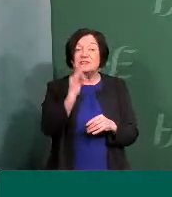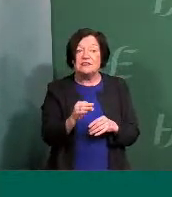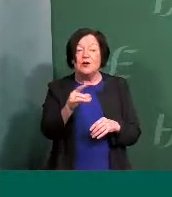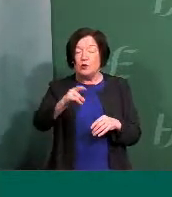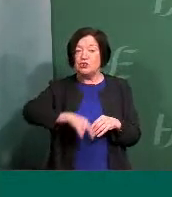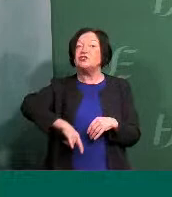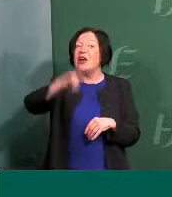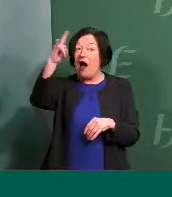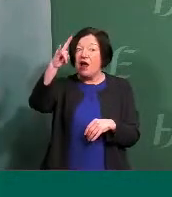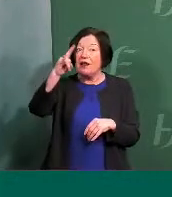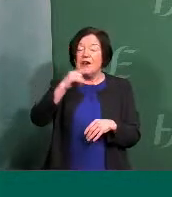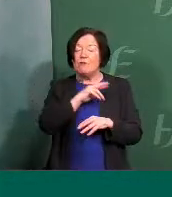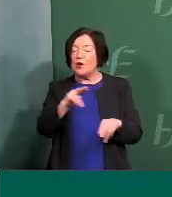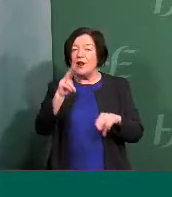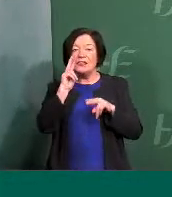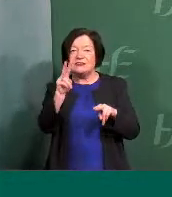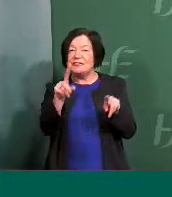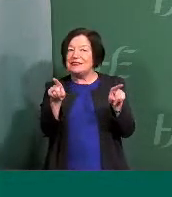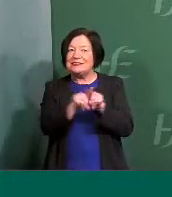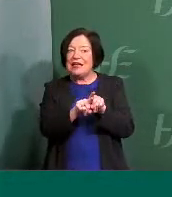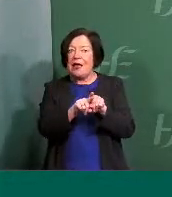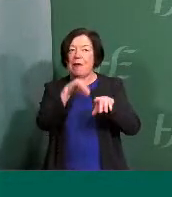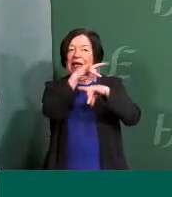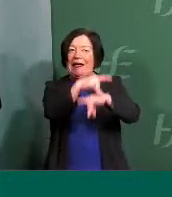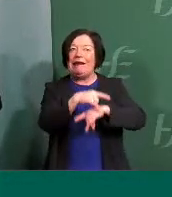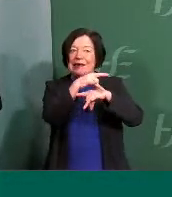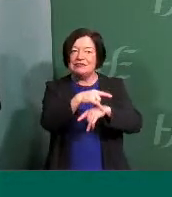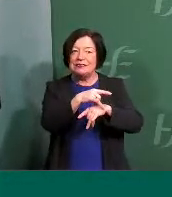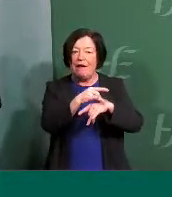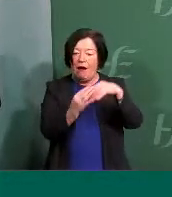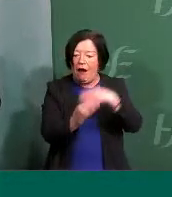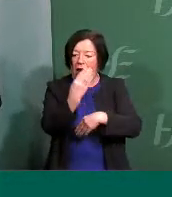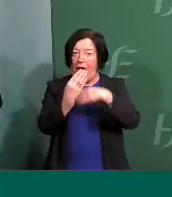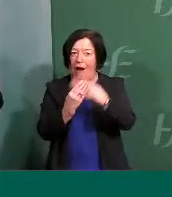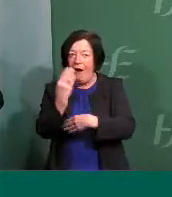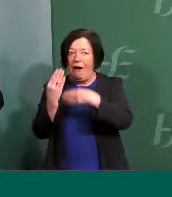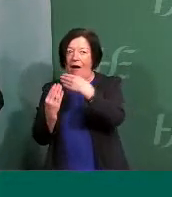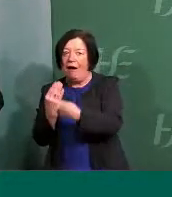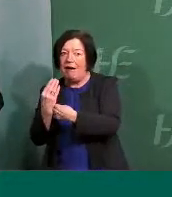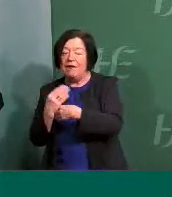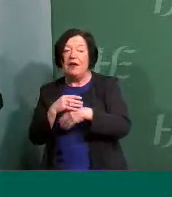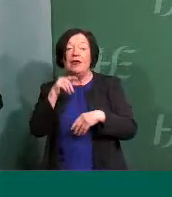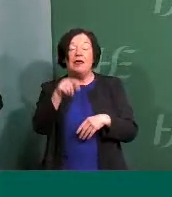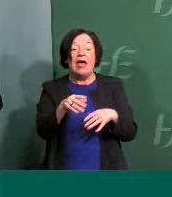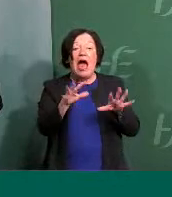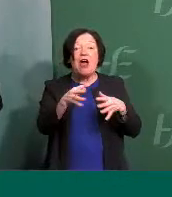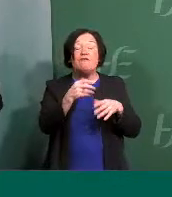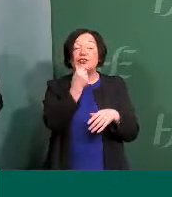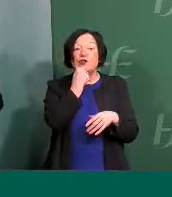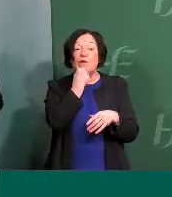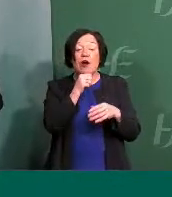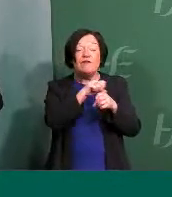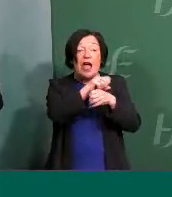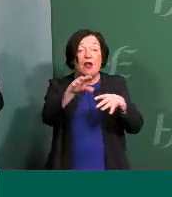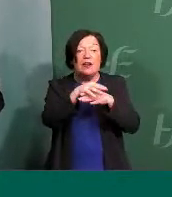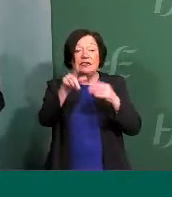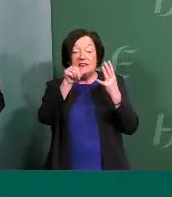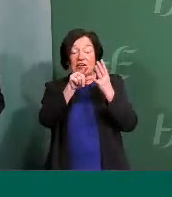is higher, but we're not seeing the same level of illness coming through. In terms of the average number of cases per outbreak,